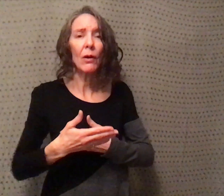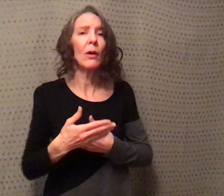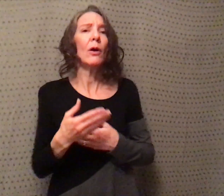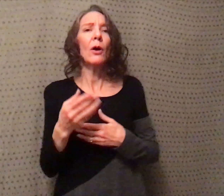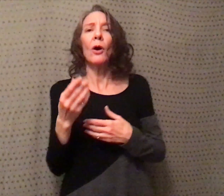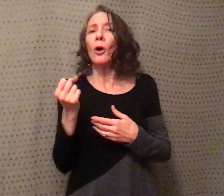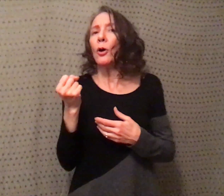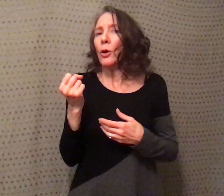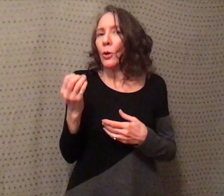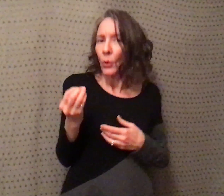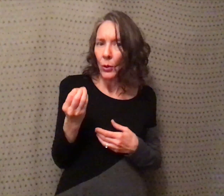dark.